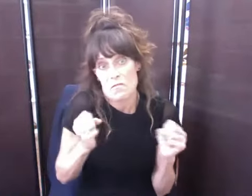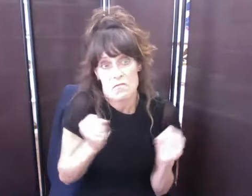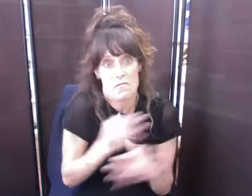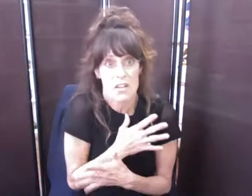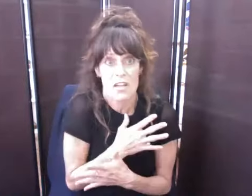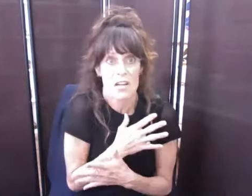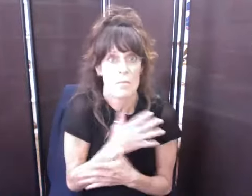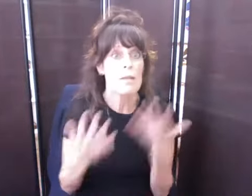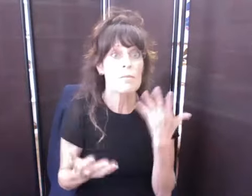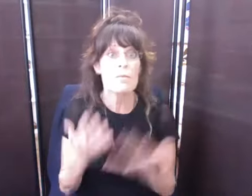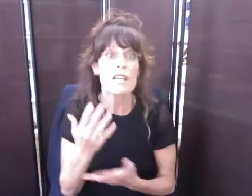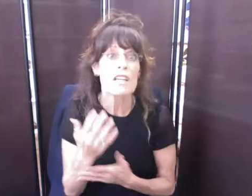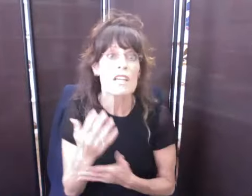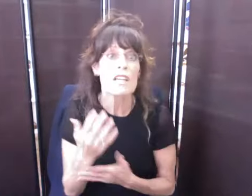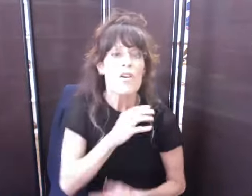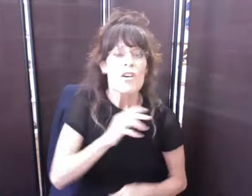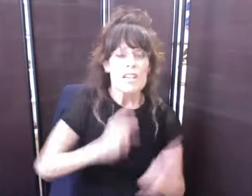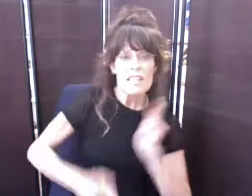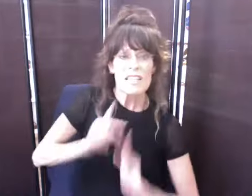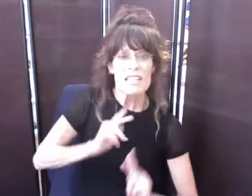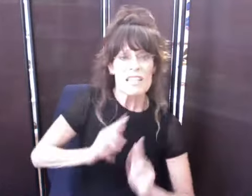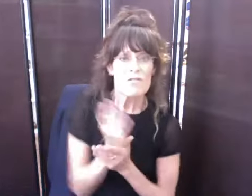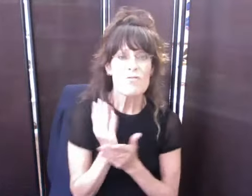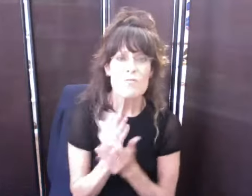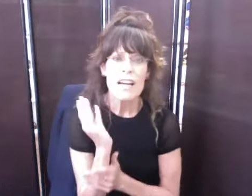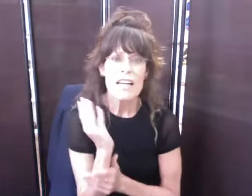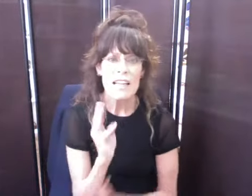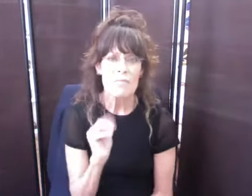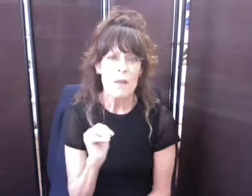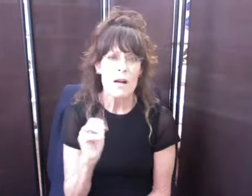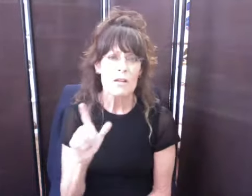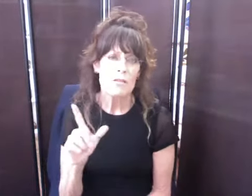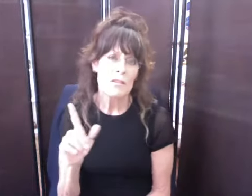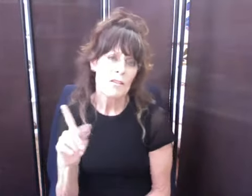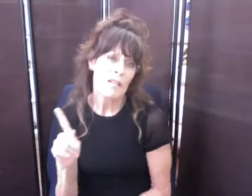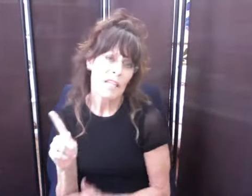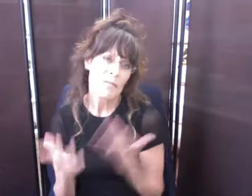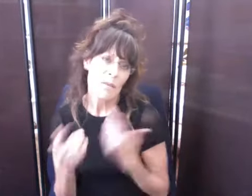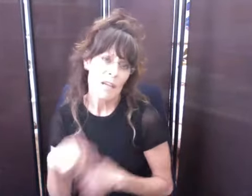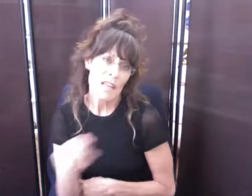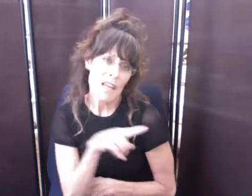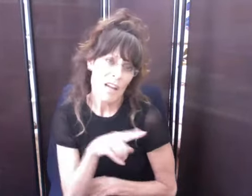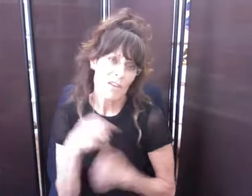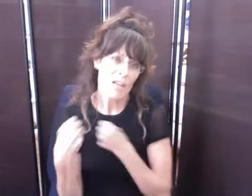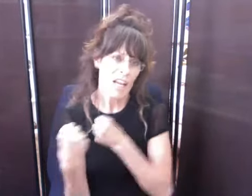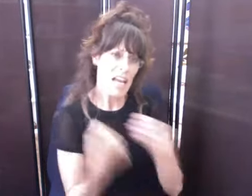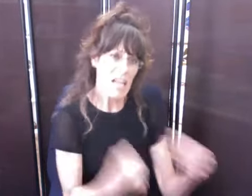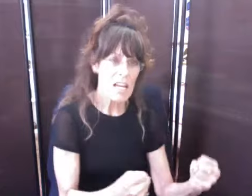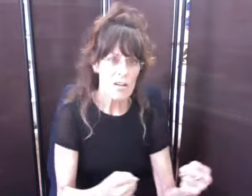Luther King and all these, maybe all of those guys were courageous. And he said, you know, what's the one thing that all those courageous people